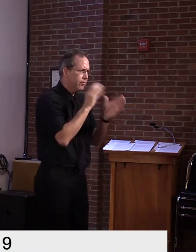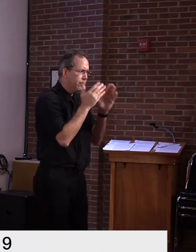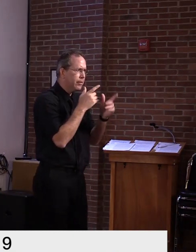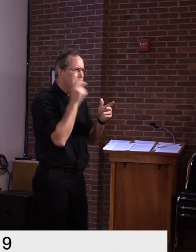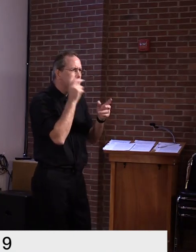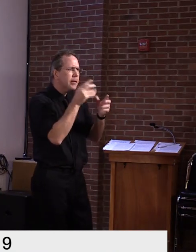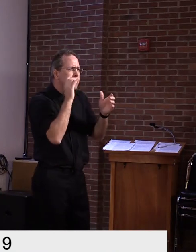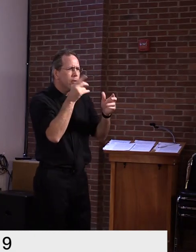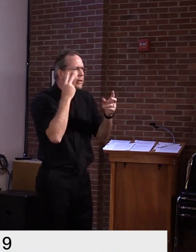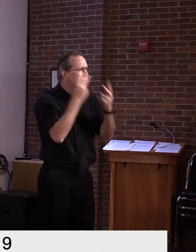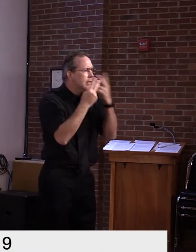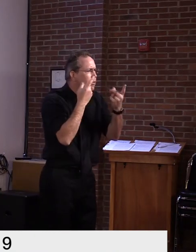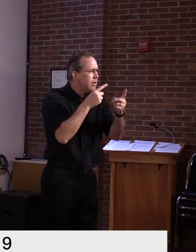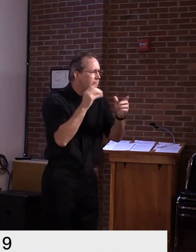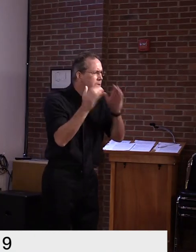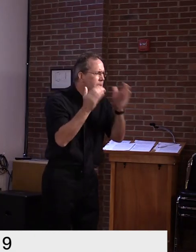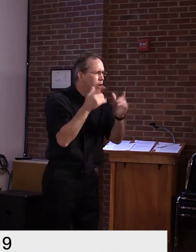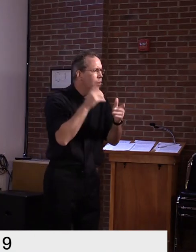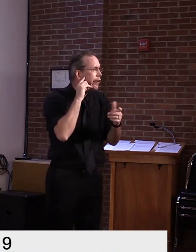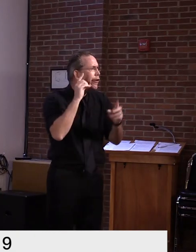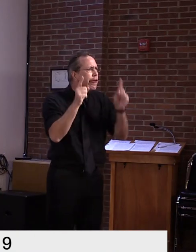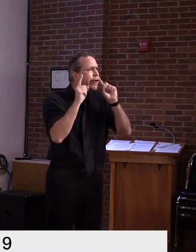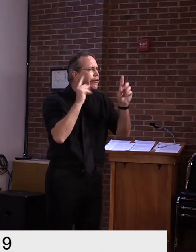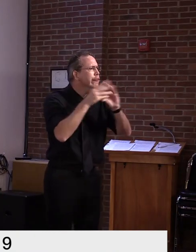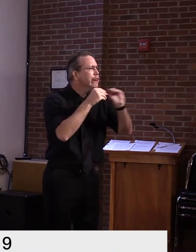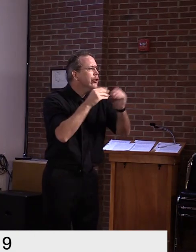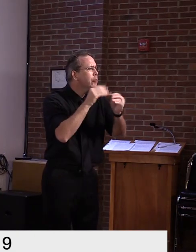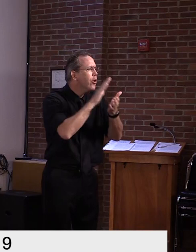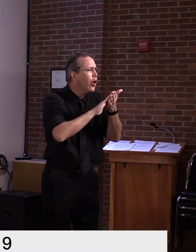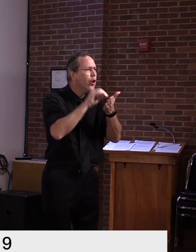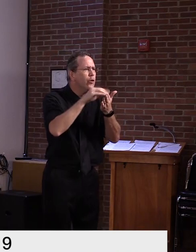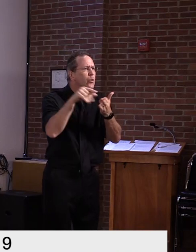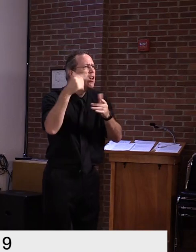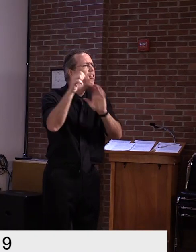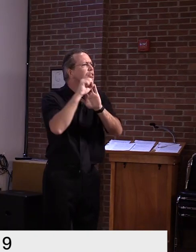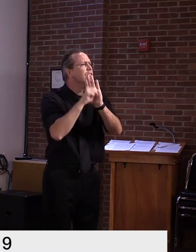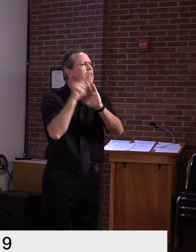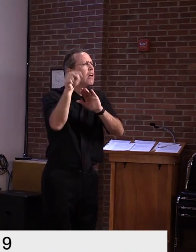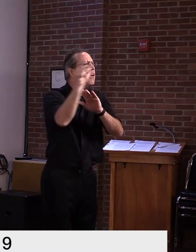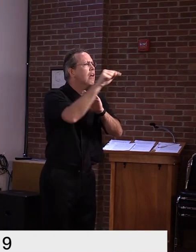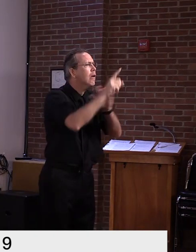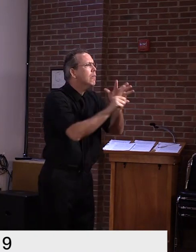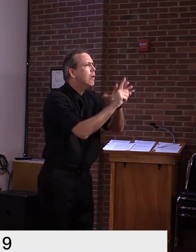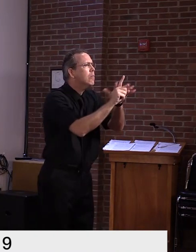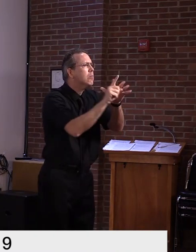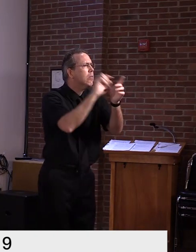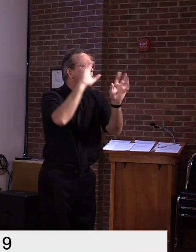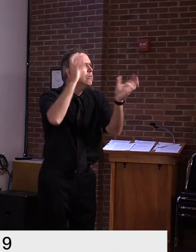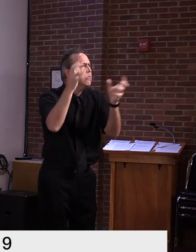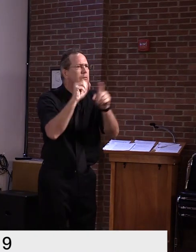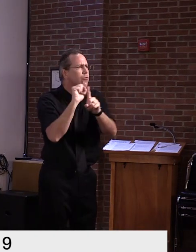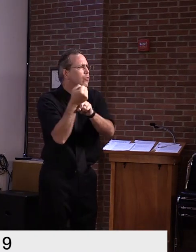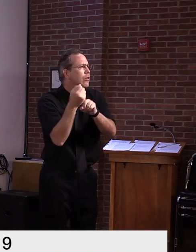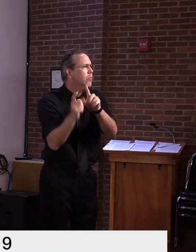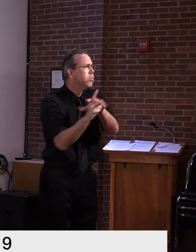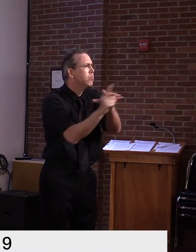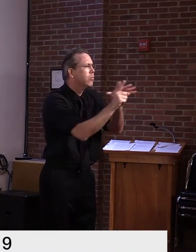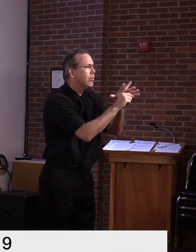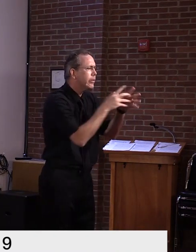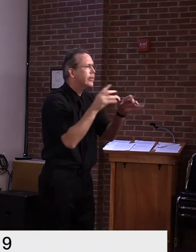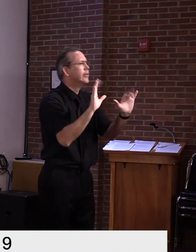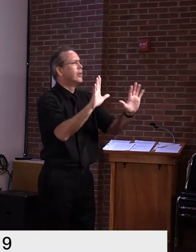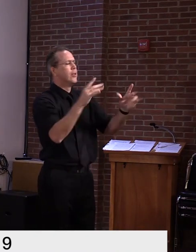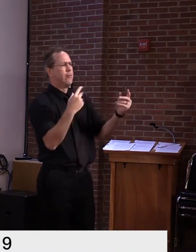media about college campuses and universities that are struggling during their reopening plans. Particularly